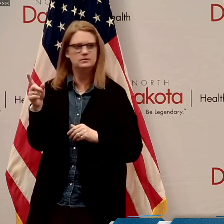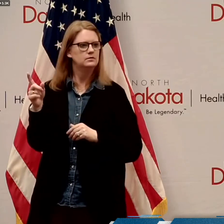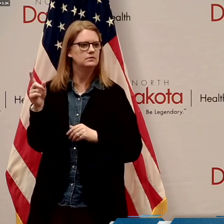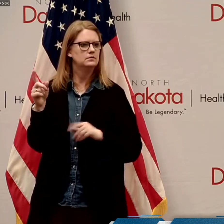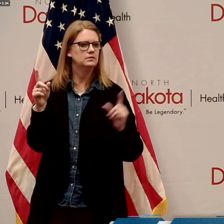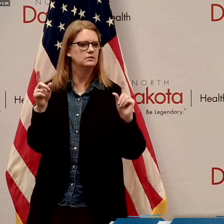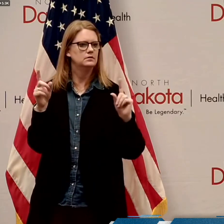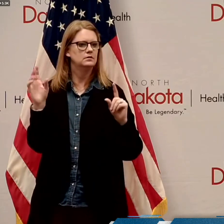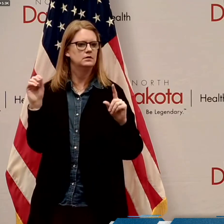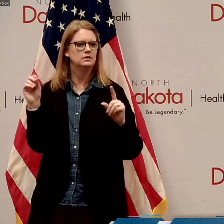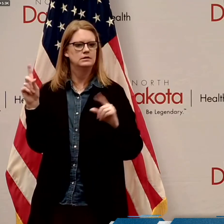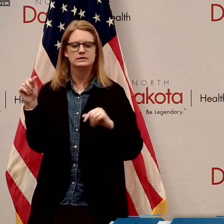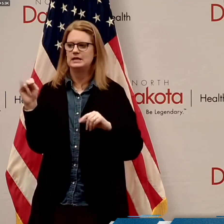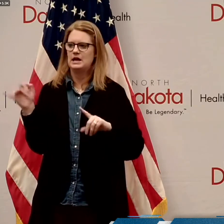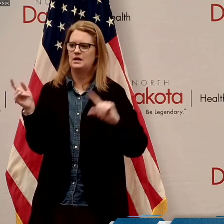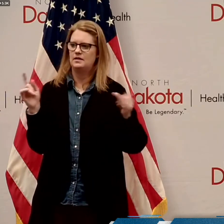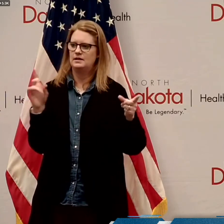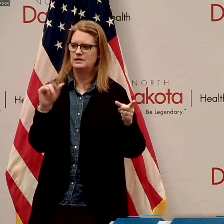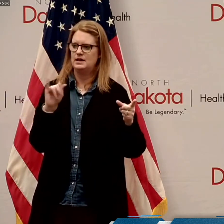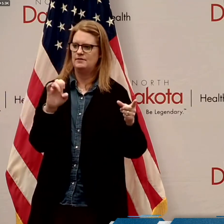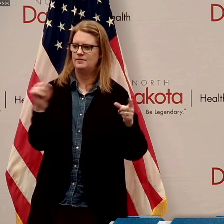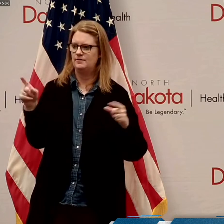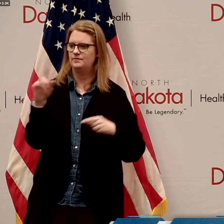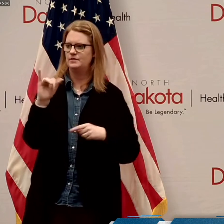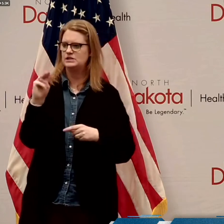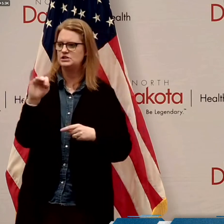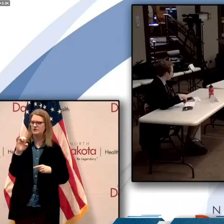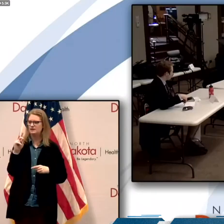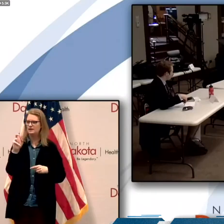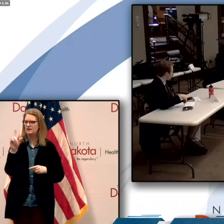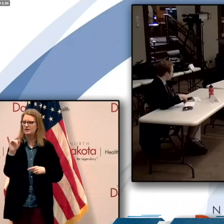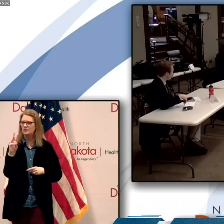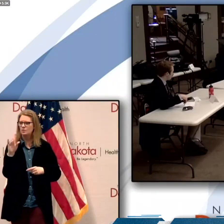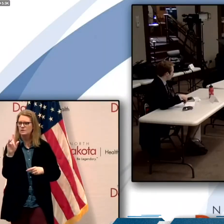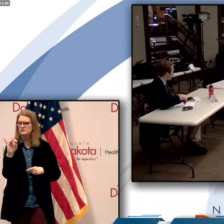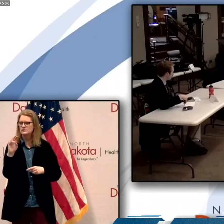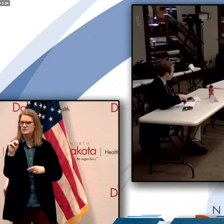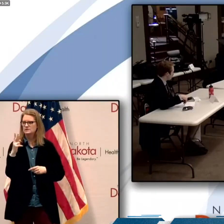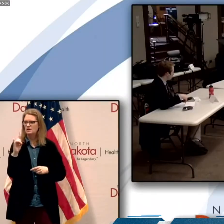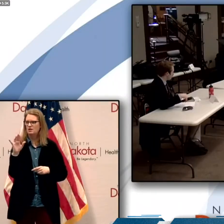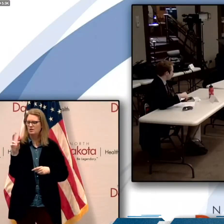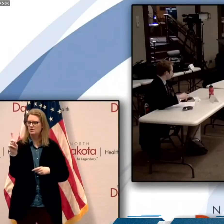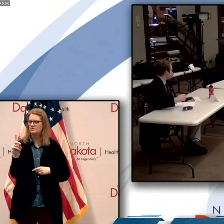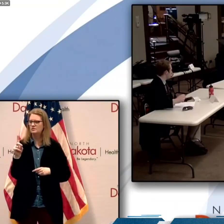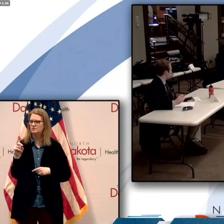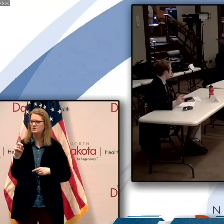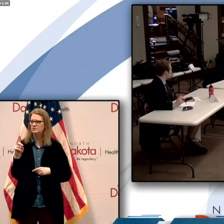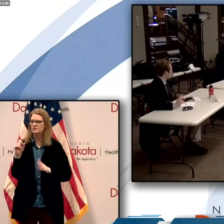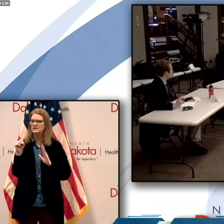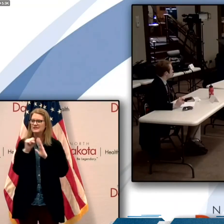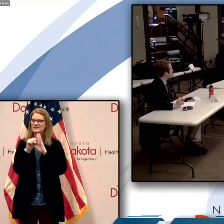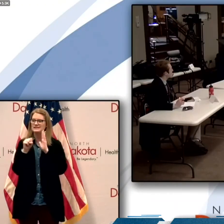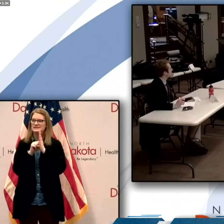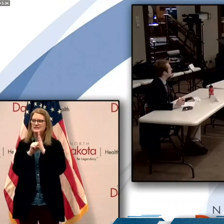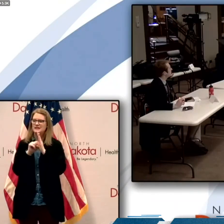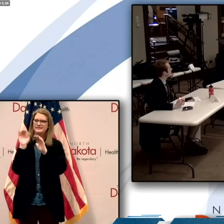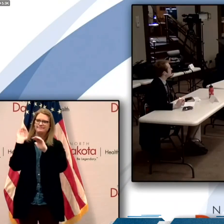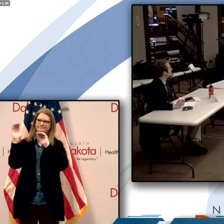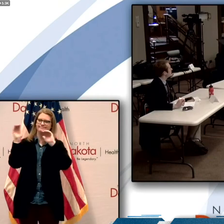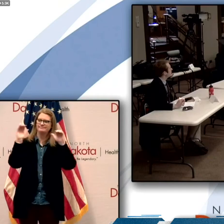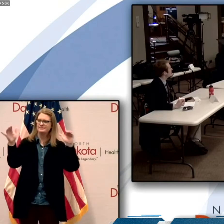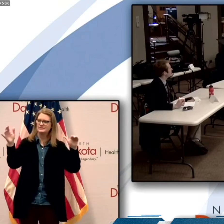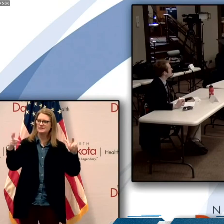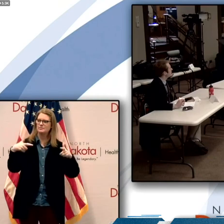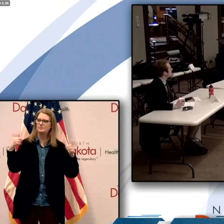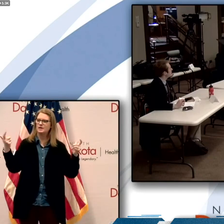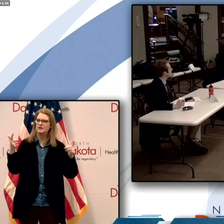We'll go online and then back to Dave. Jamie Kelly with the Williston Herald. Is the state reaching out to larger employers, especially